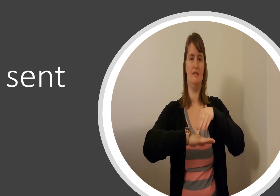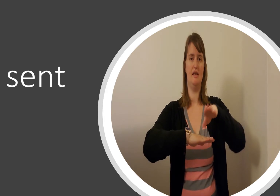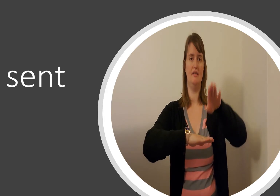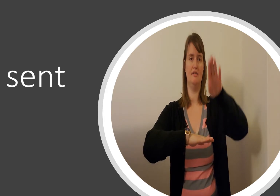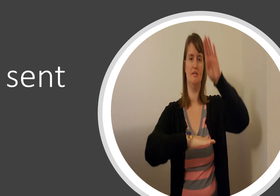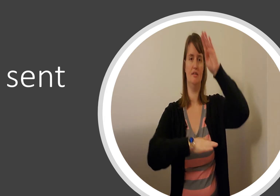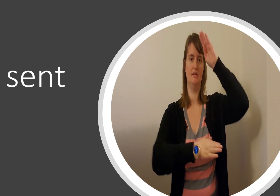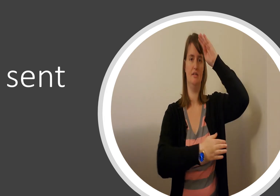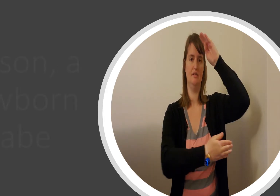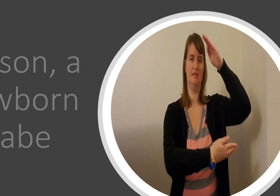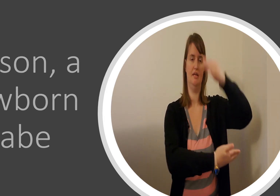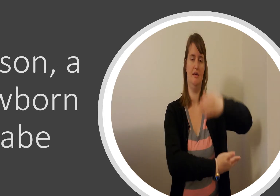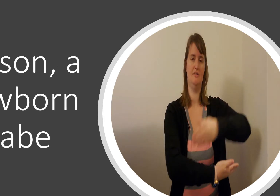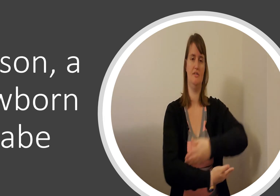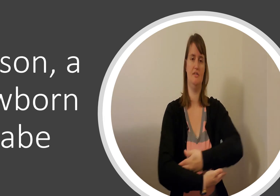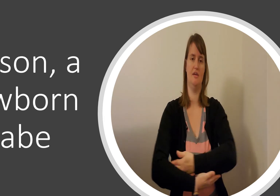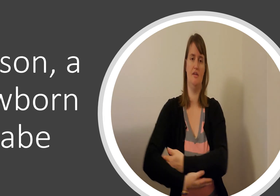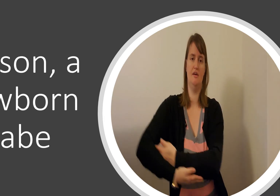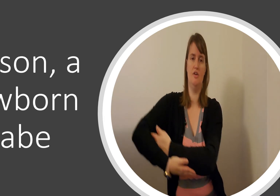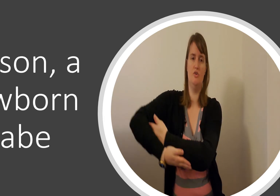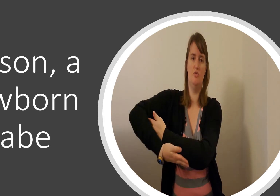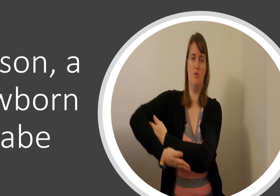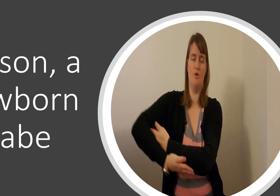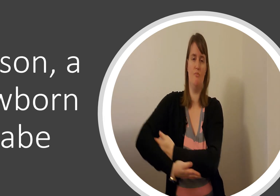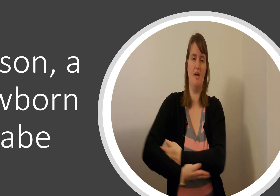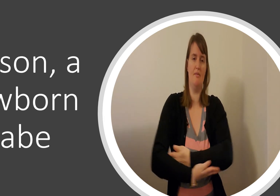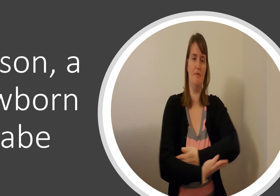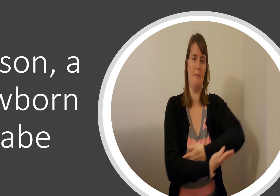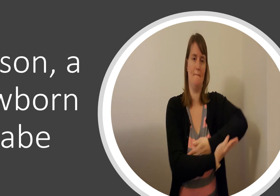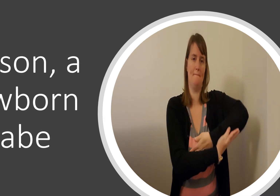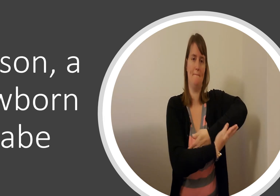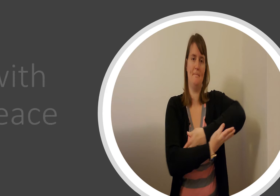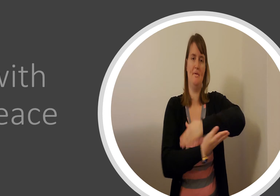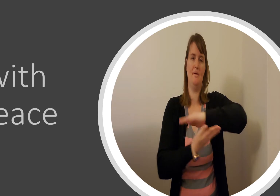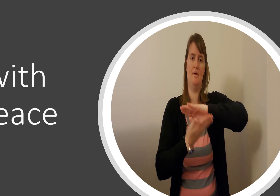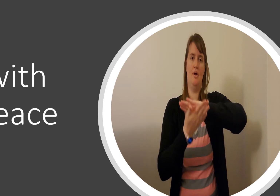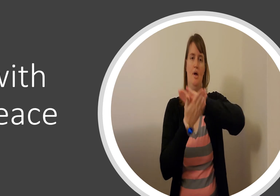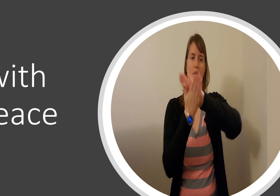He sent his son, a newborn babe,